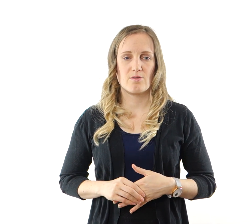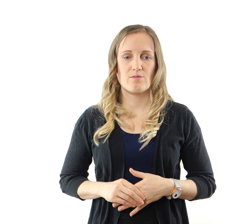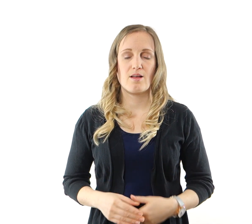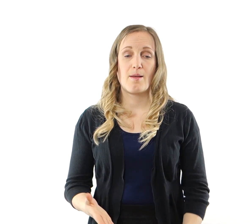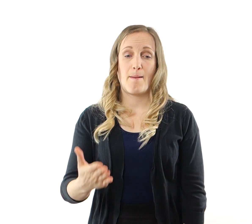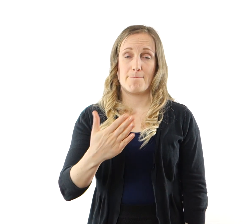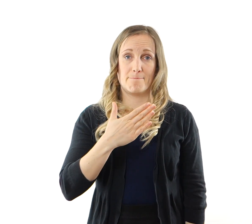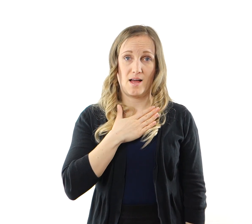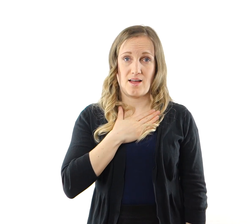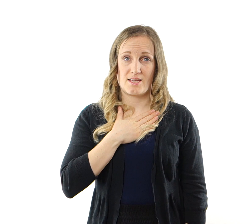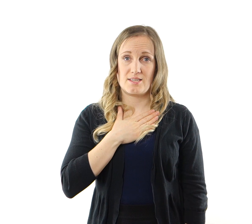So, my